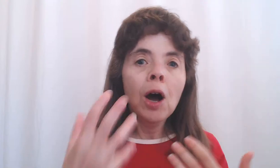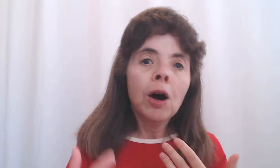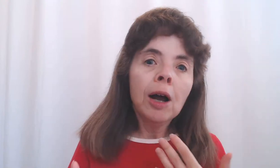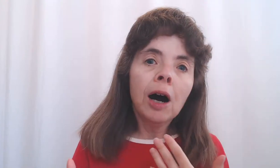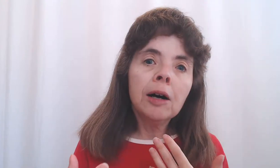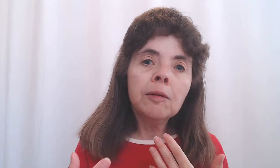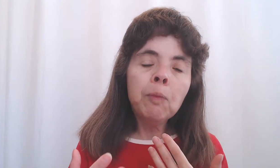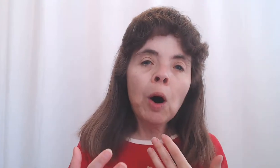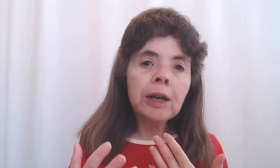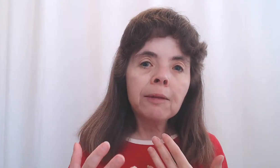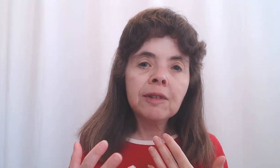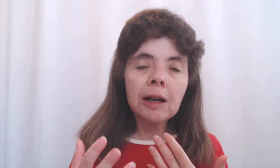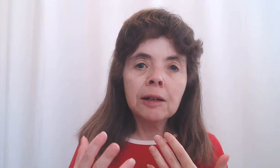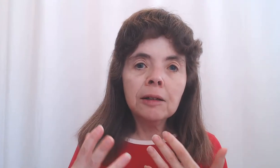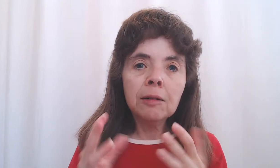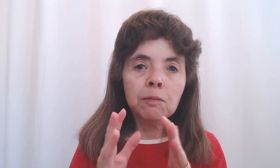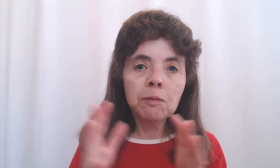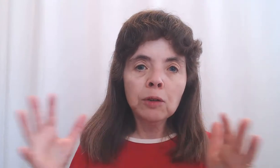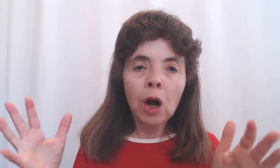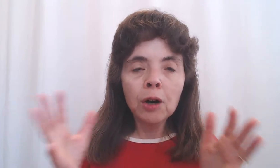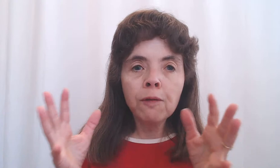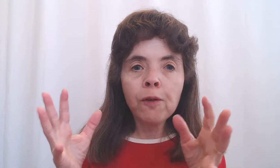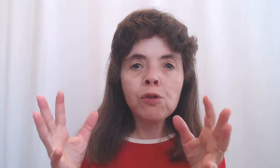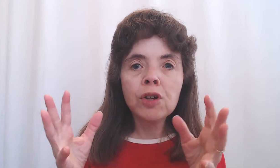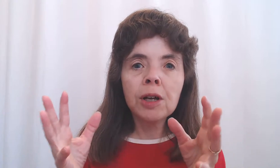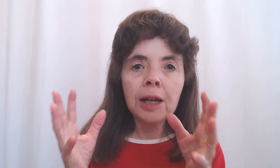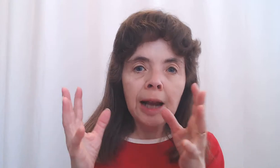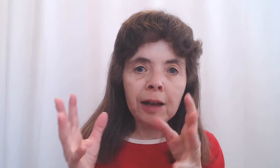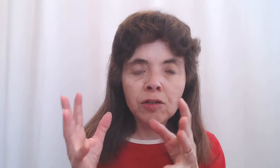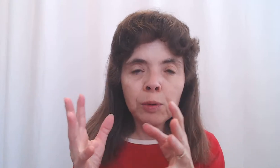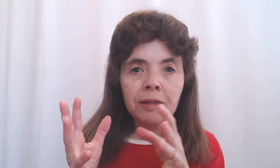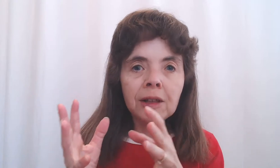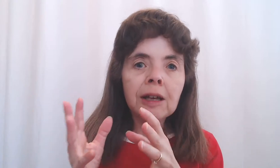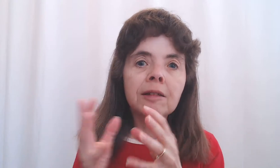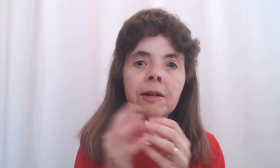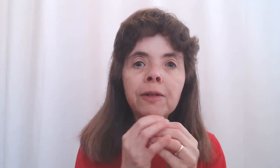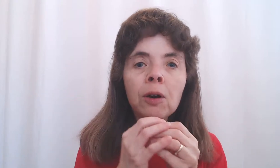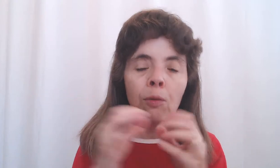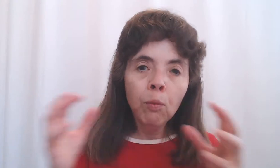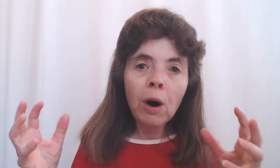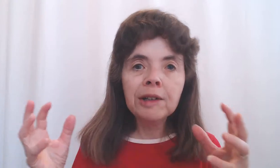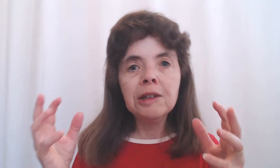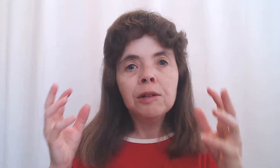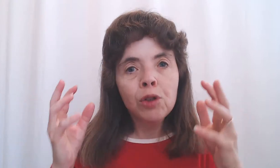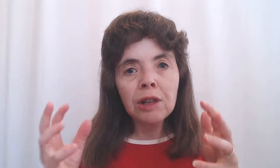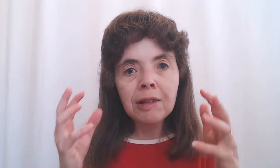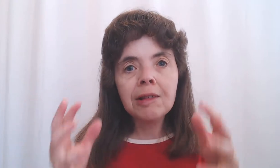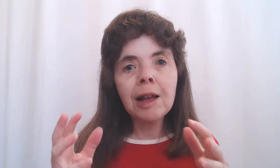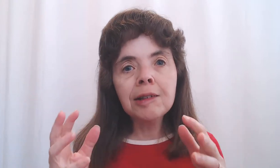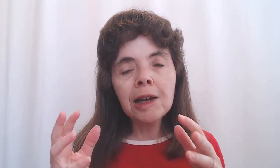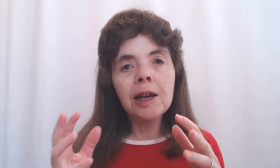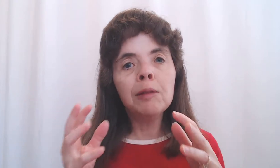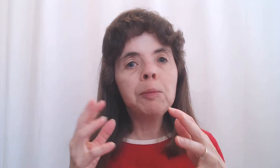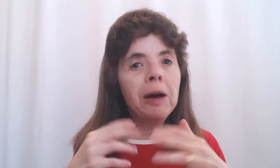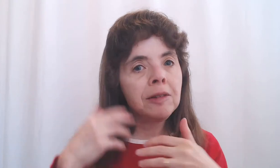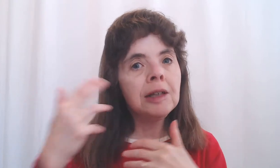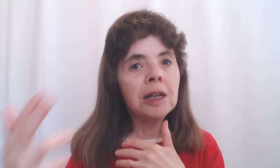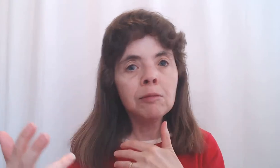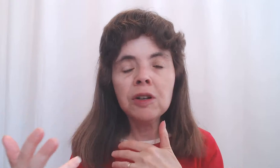Paul gives a longer version in Acts 26 of what Jesus said to him about sending him to